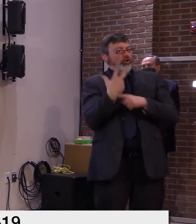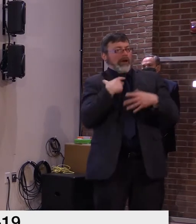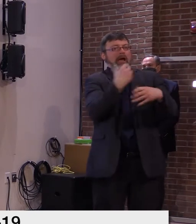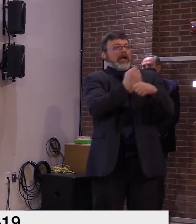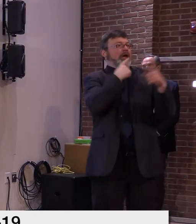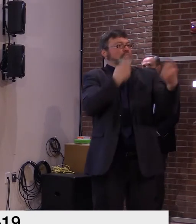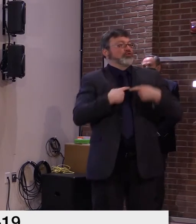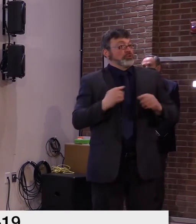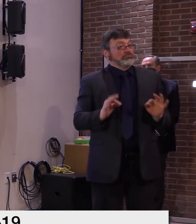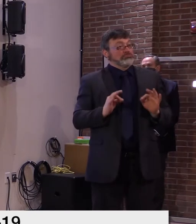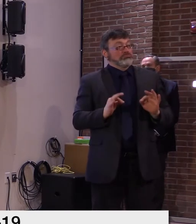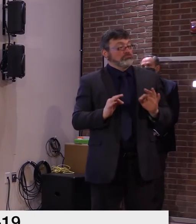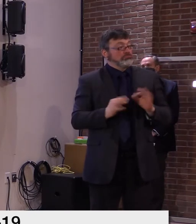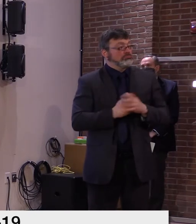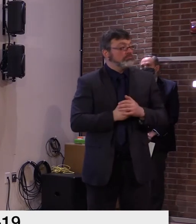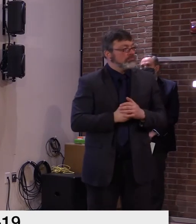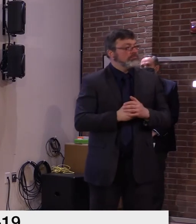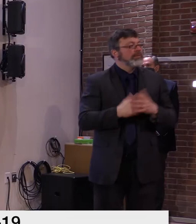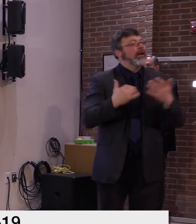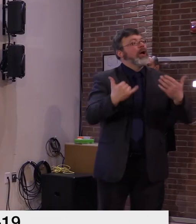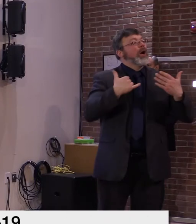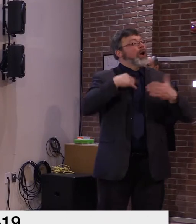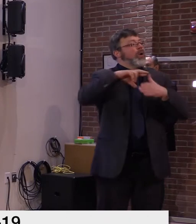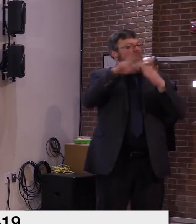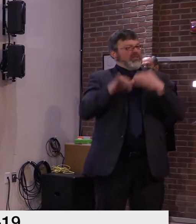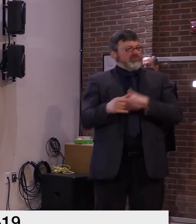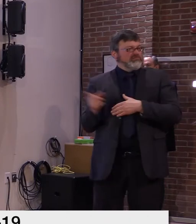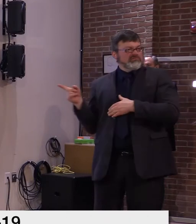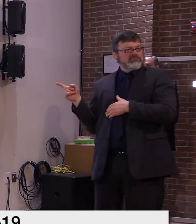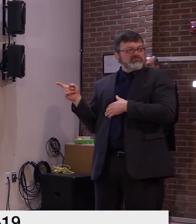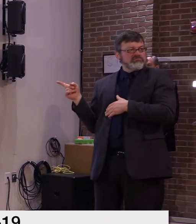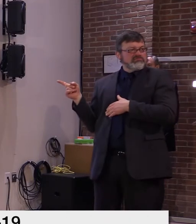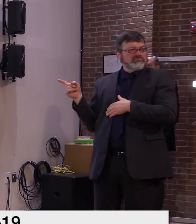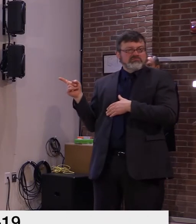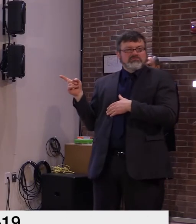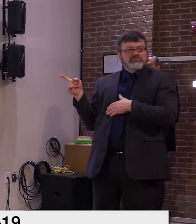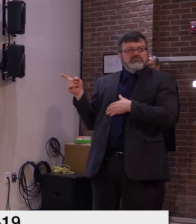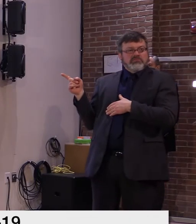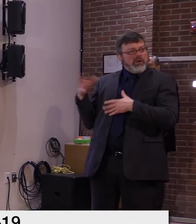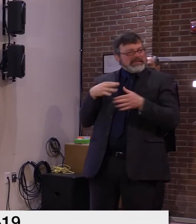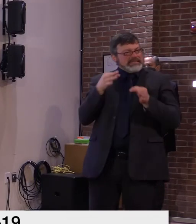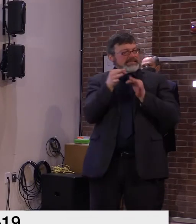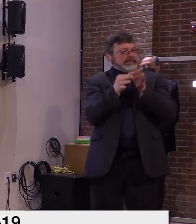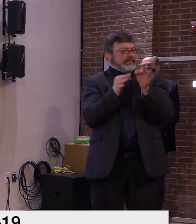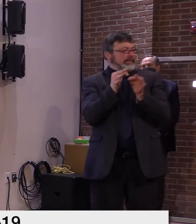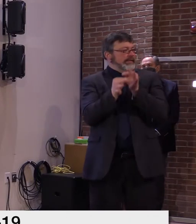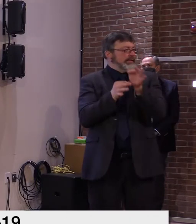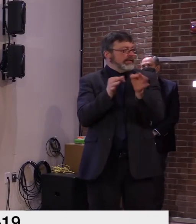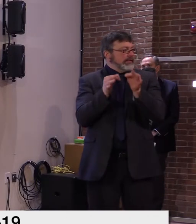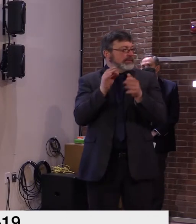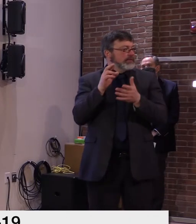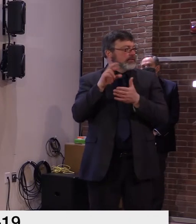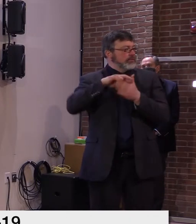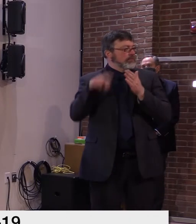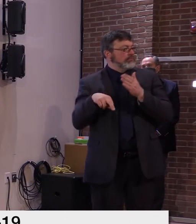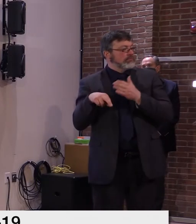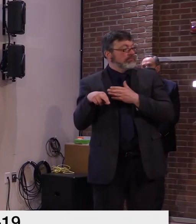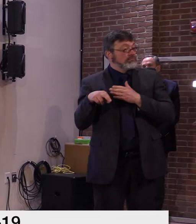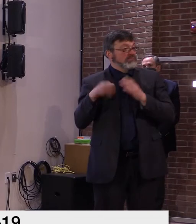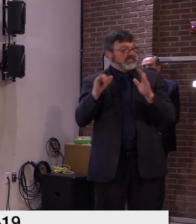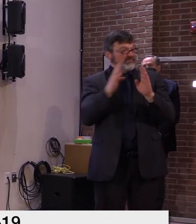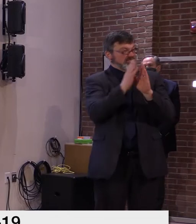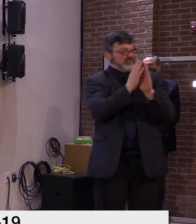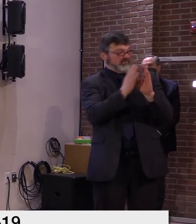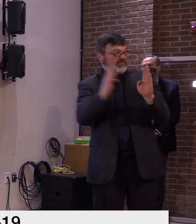screen. Youth reported that in the past month, 38% of them report that